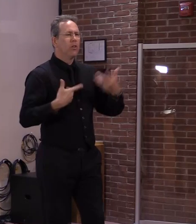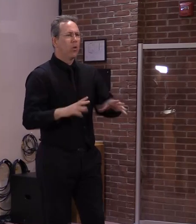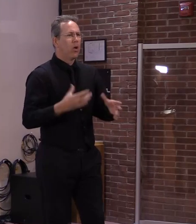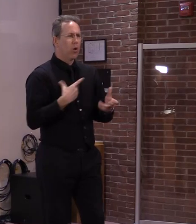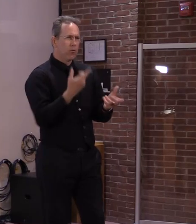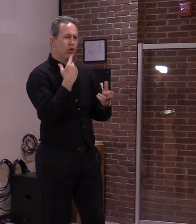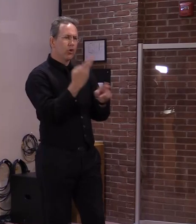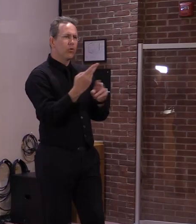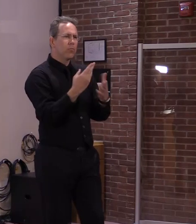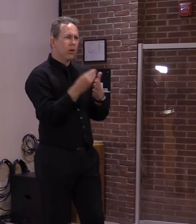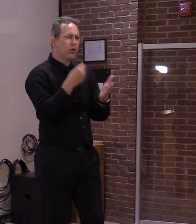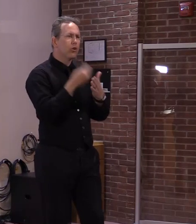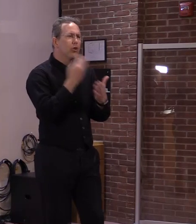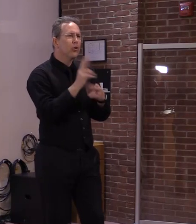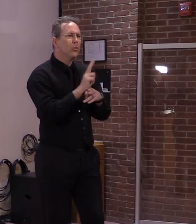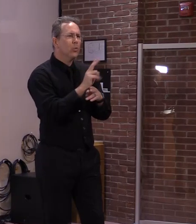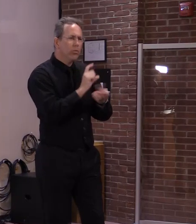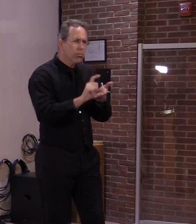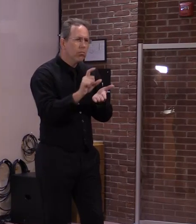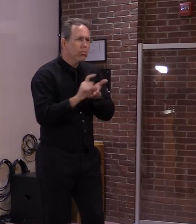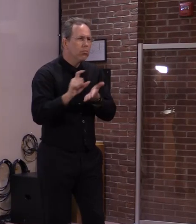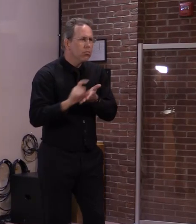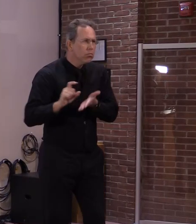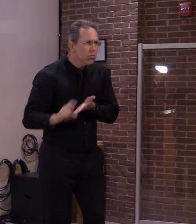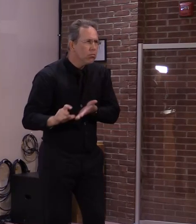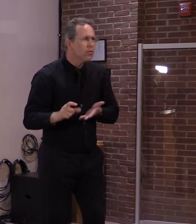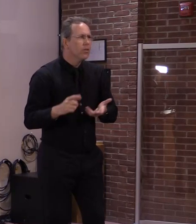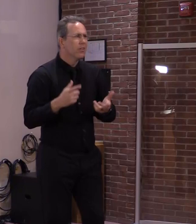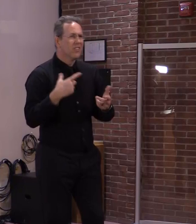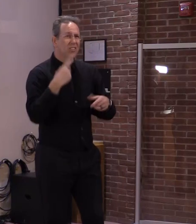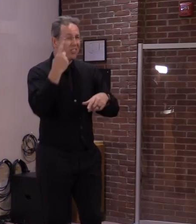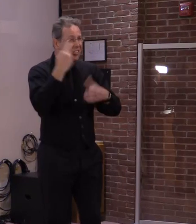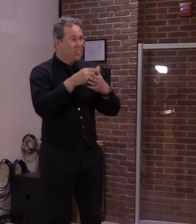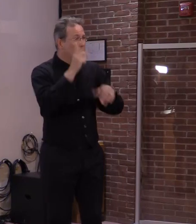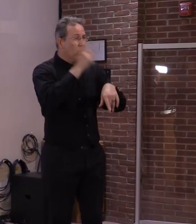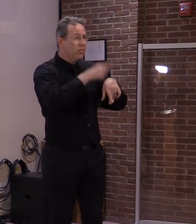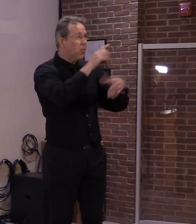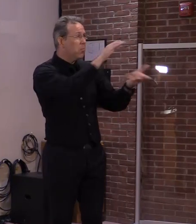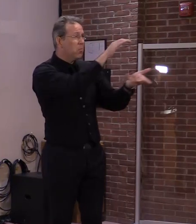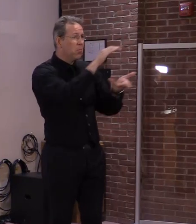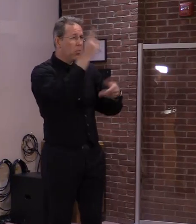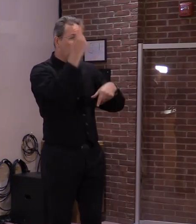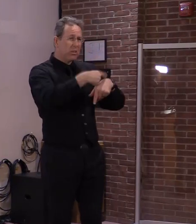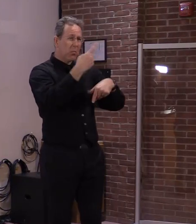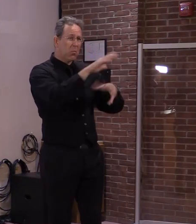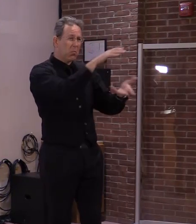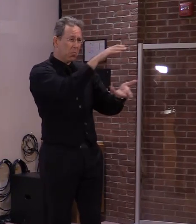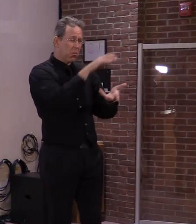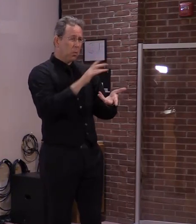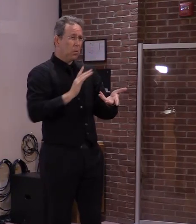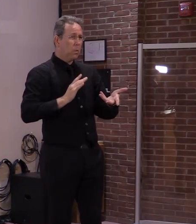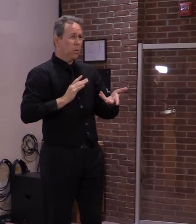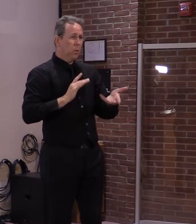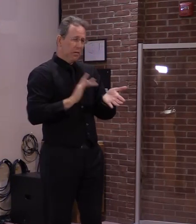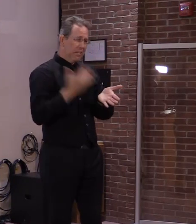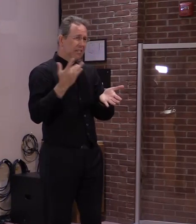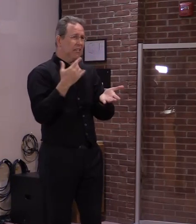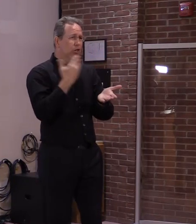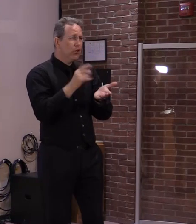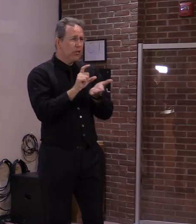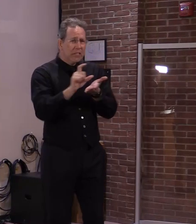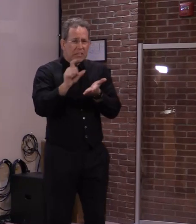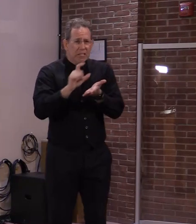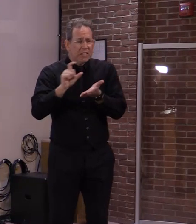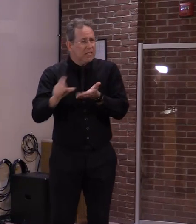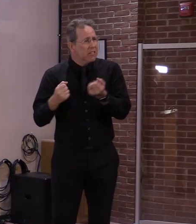opportunity, $1 billion, and we could really make some changes that would be transformative for